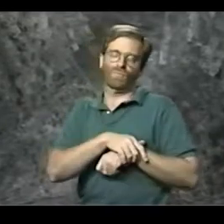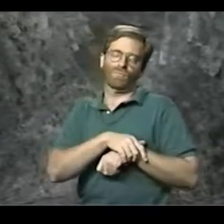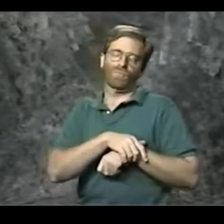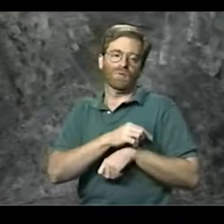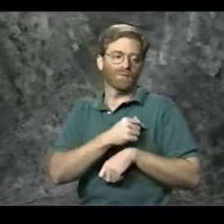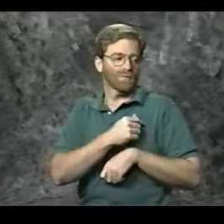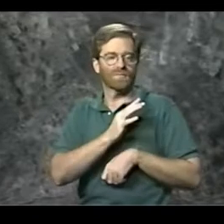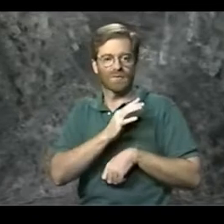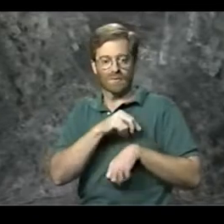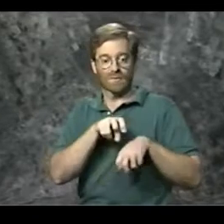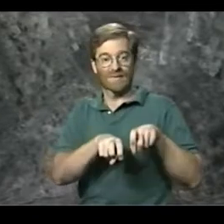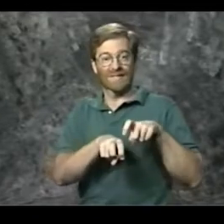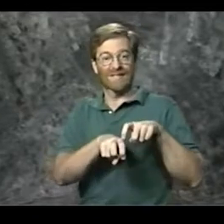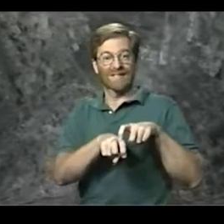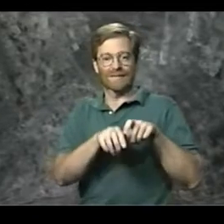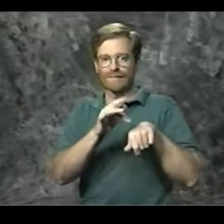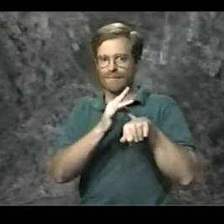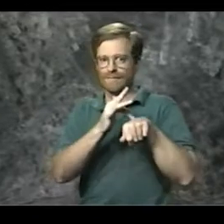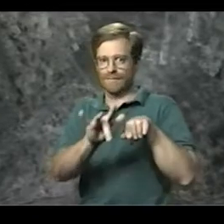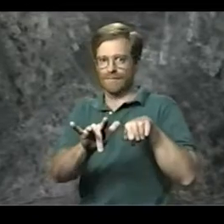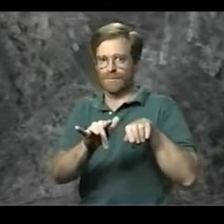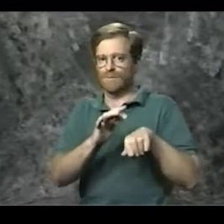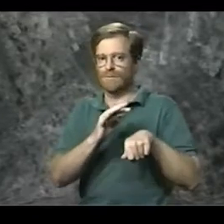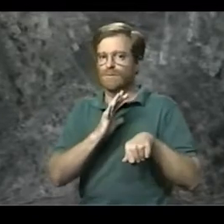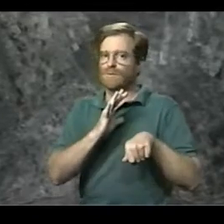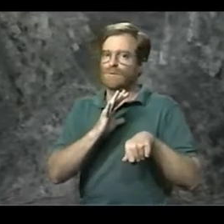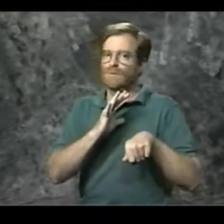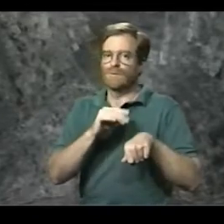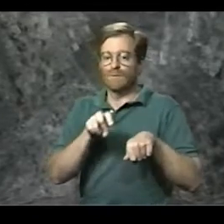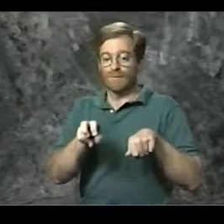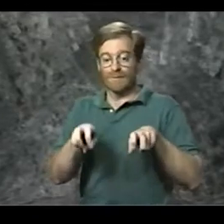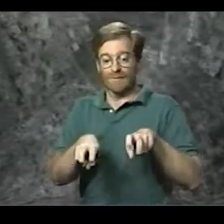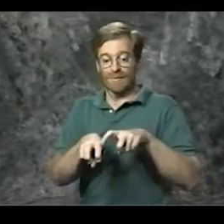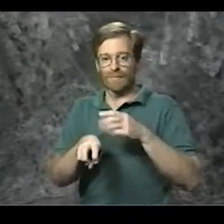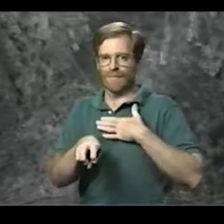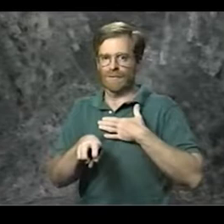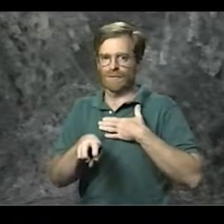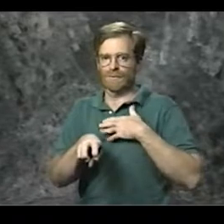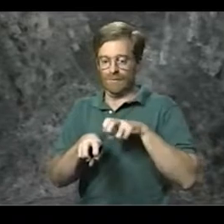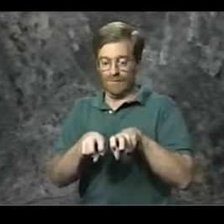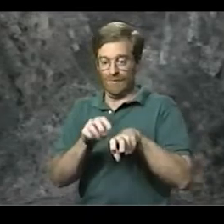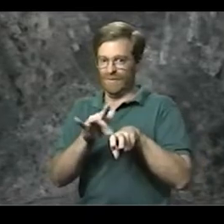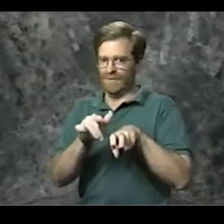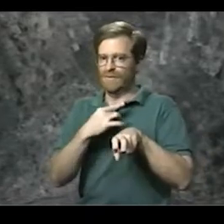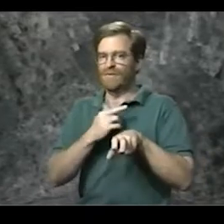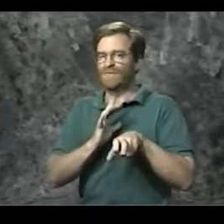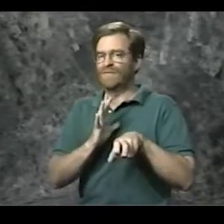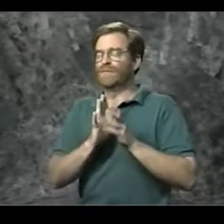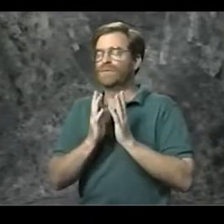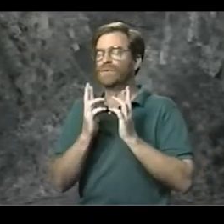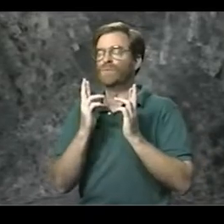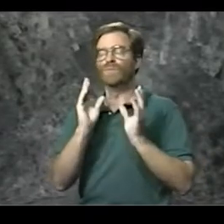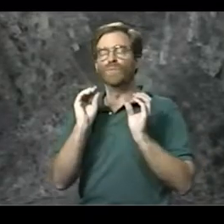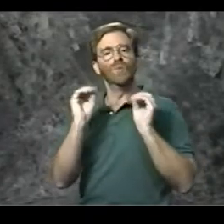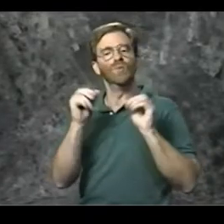it, I finally got on the plane, and I took the aisle seat, and there was a woman